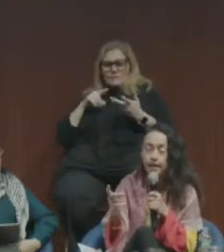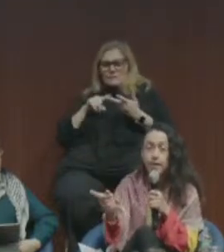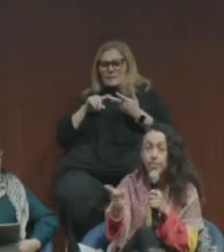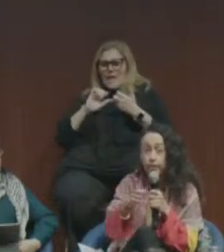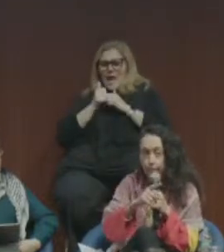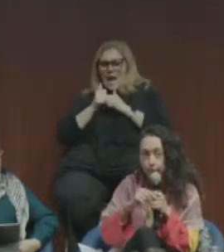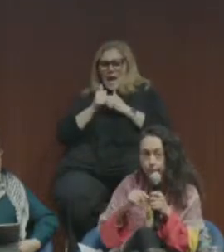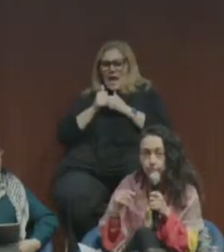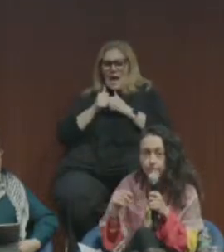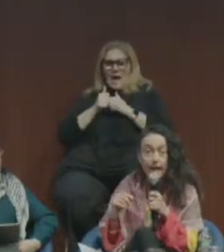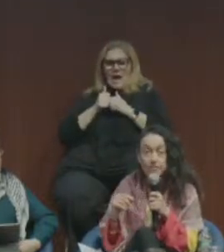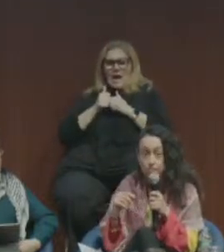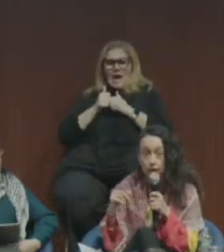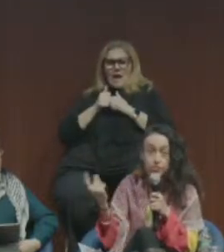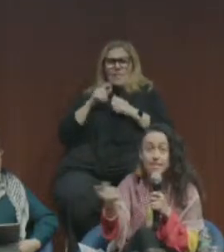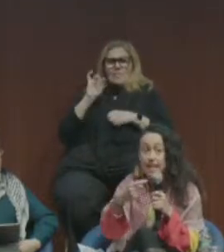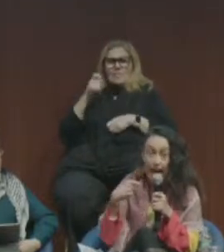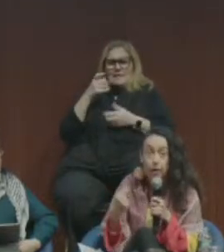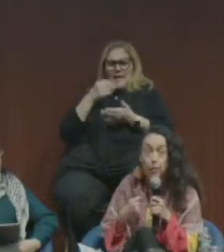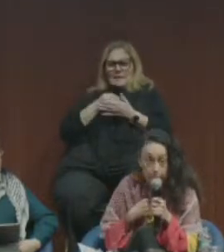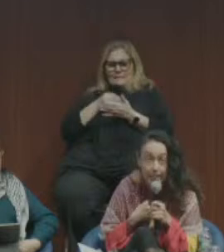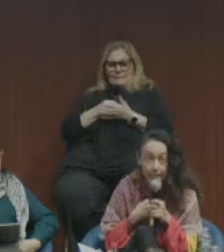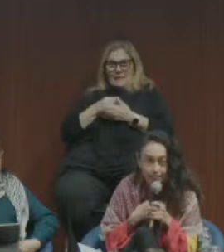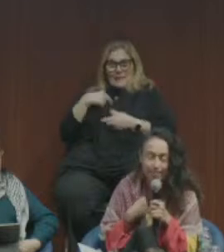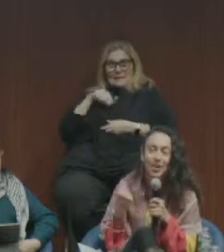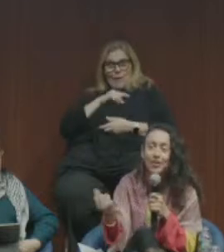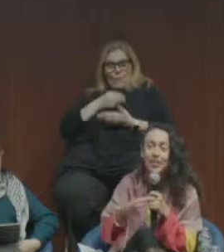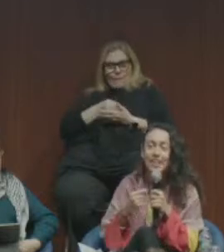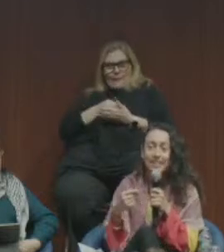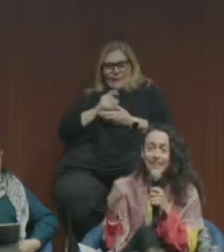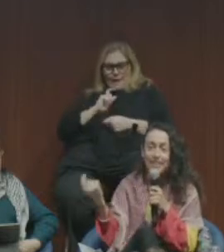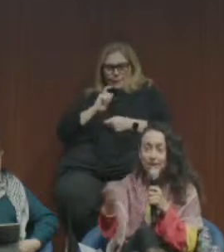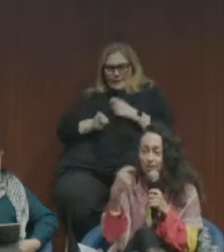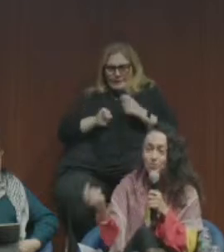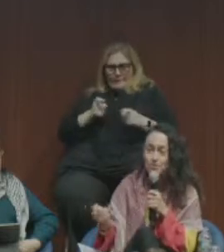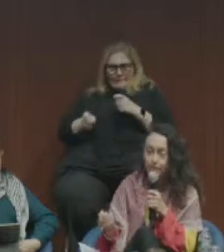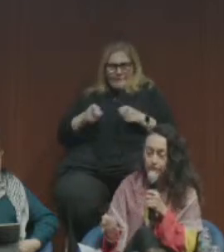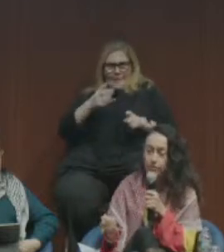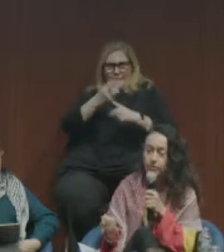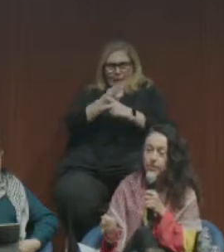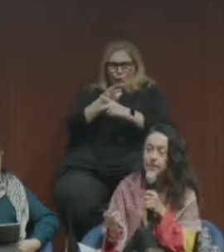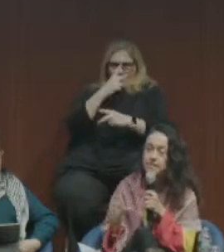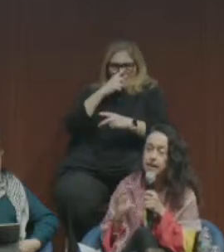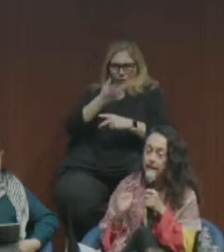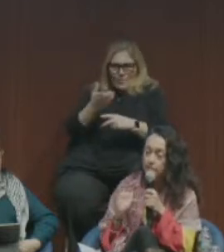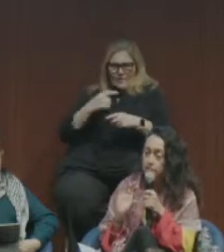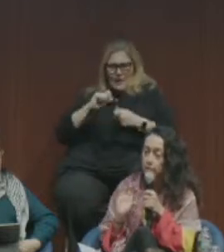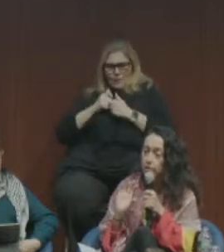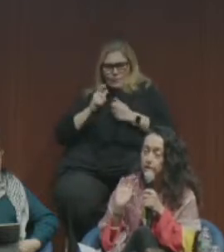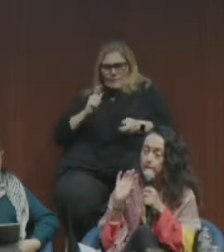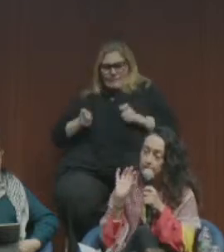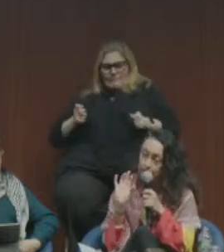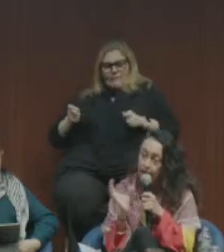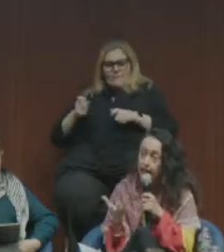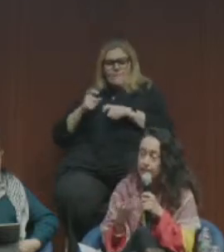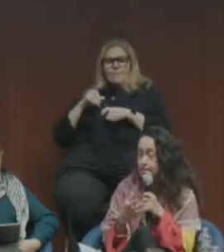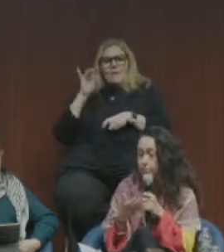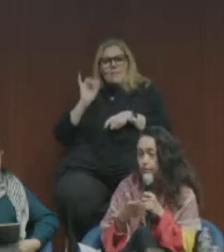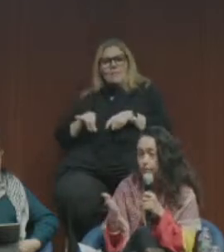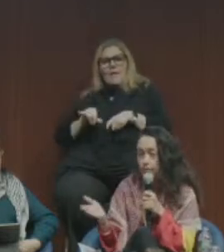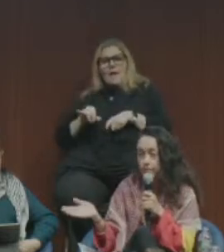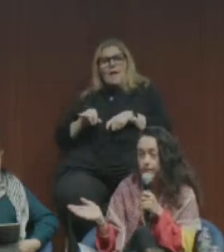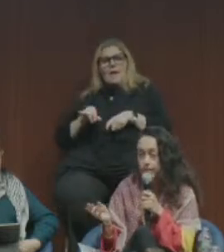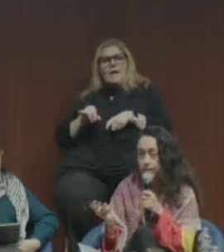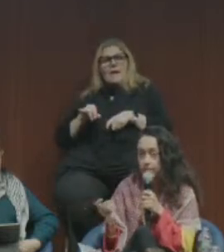allocate the tax dollars, that's our money, that they're using for other things? And so that is